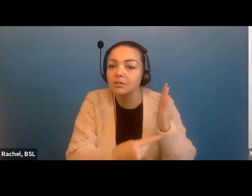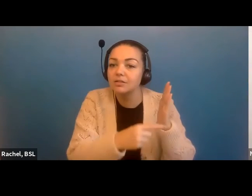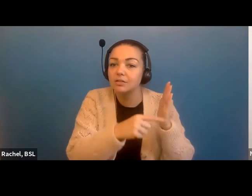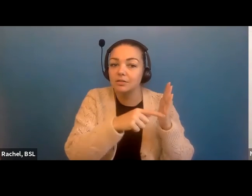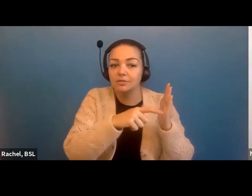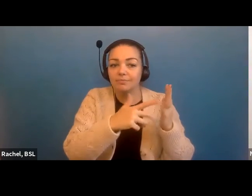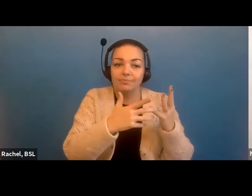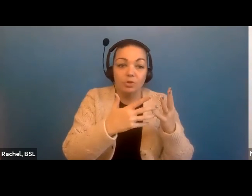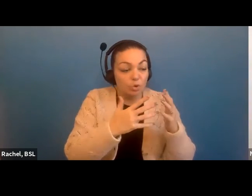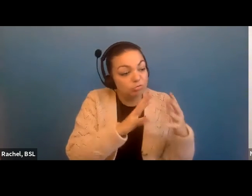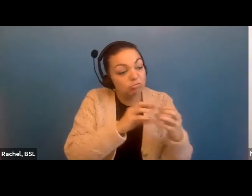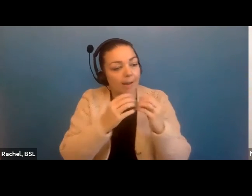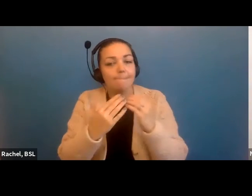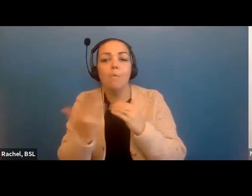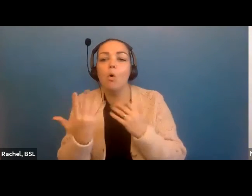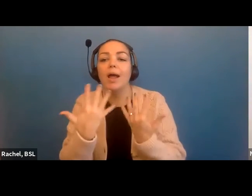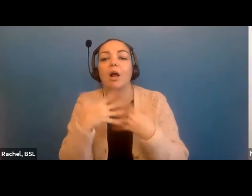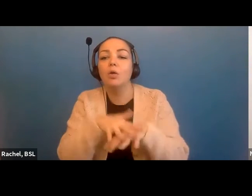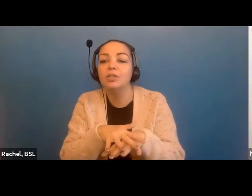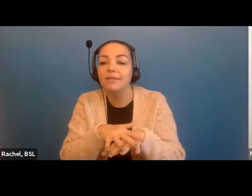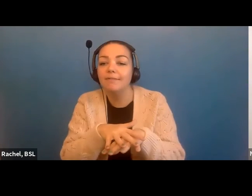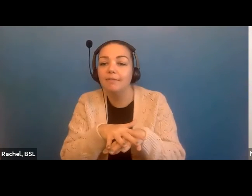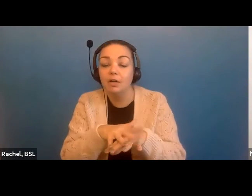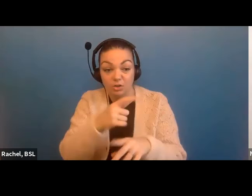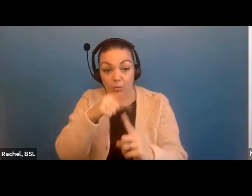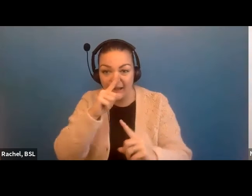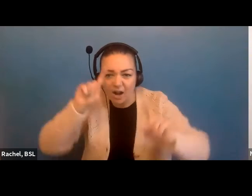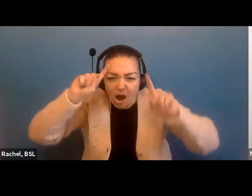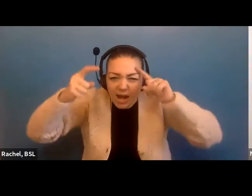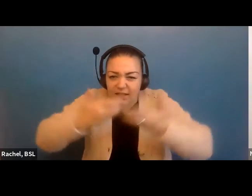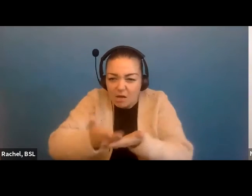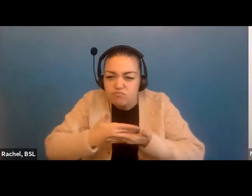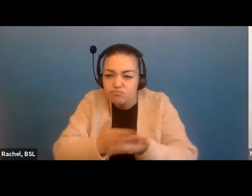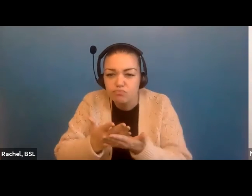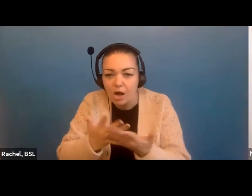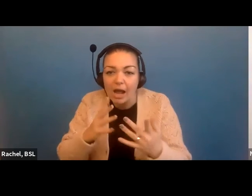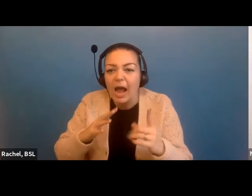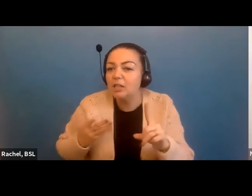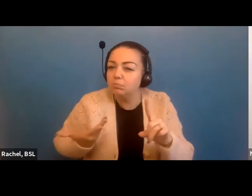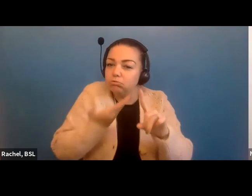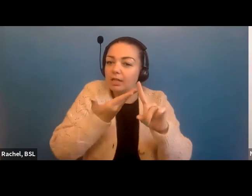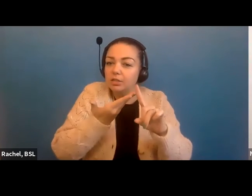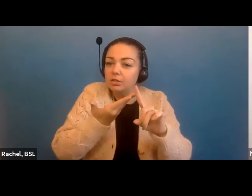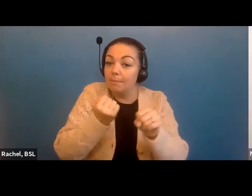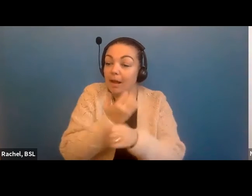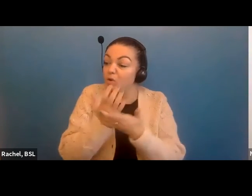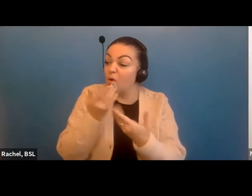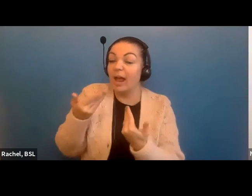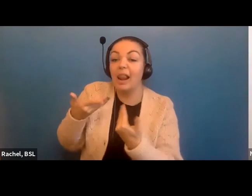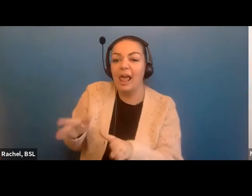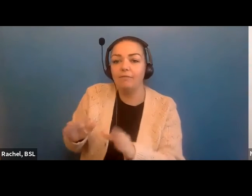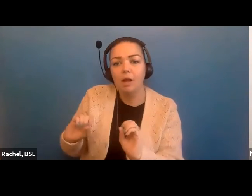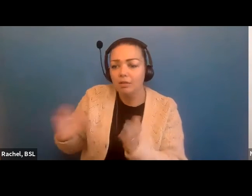creative inclusive space for the articulation of ideas and aspiration, ensuring no one left behind, to create the